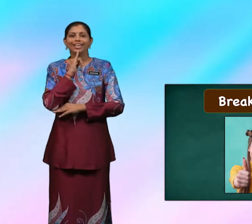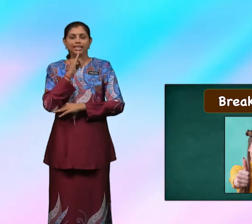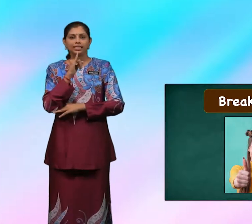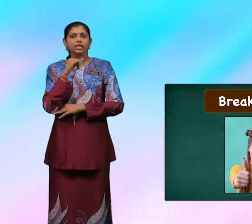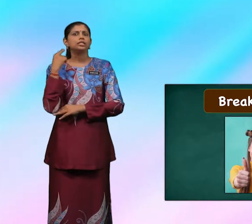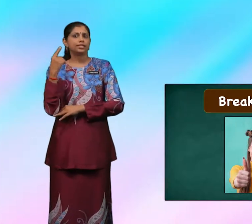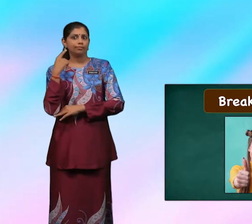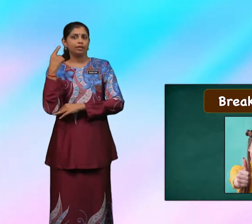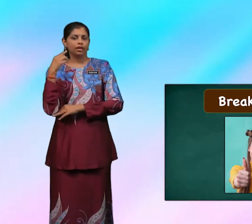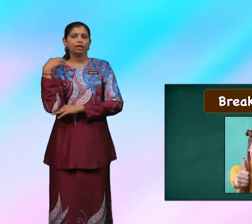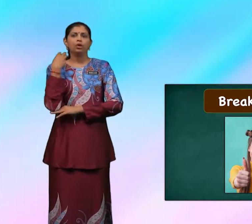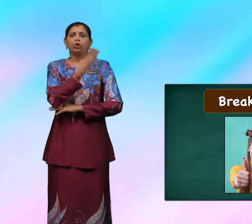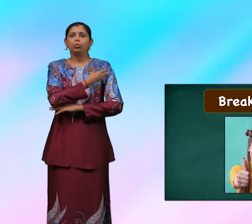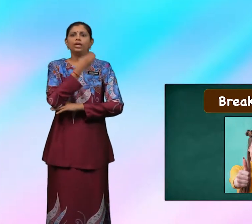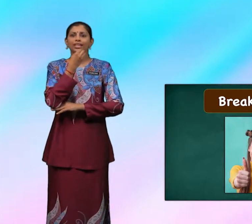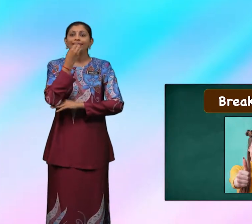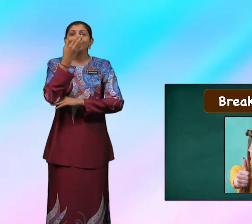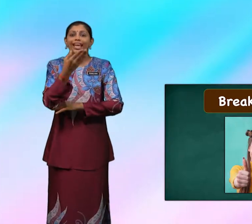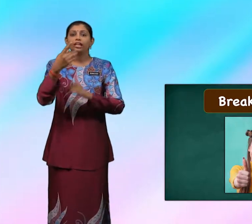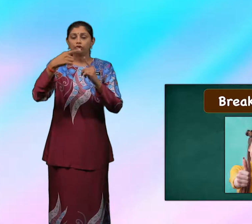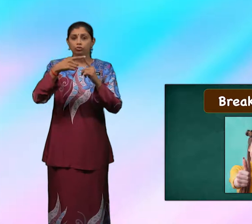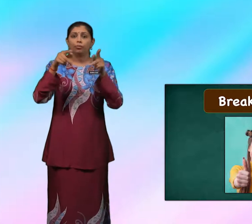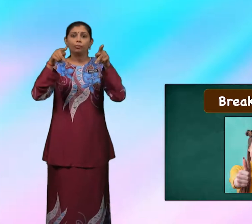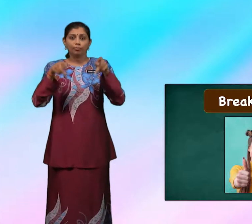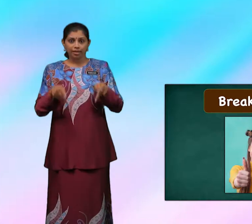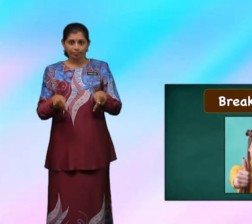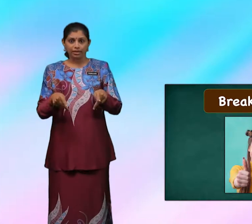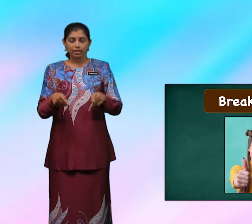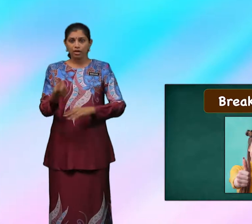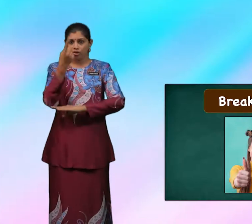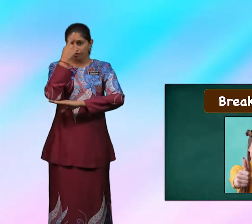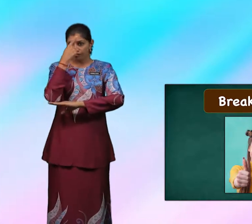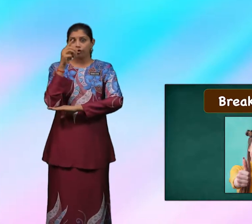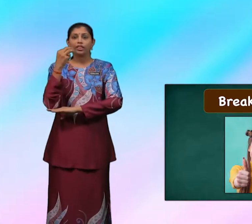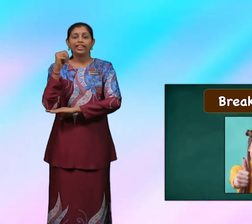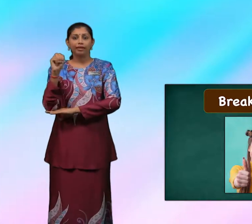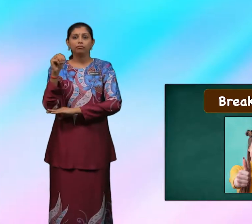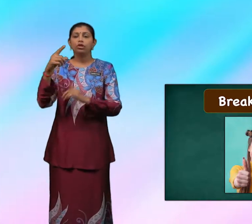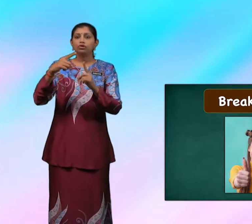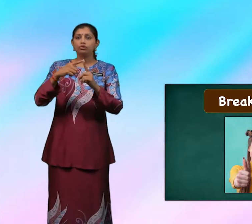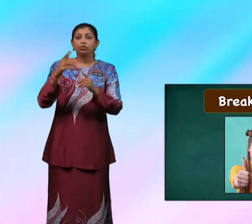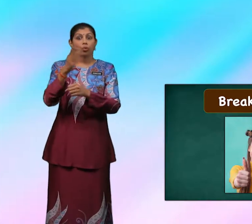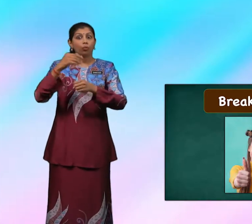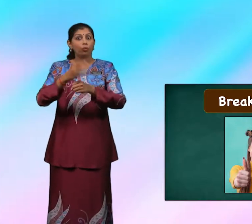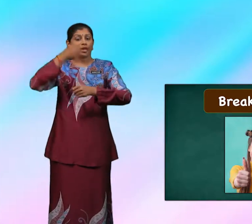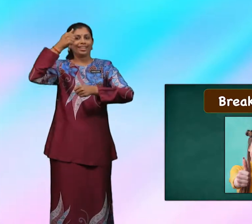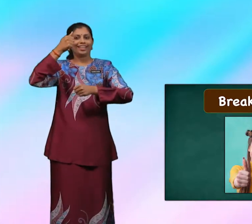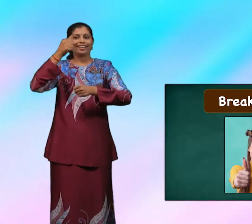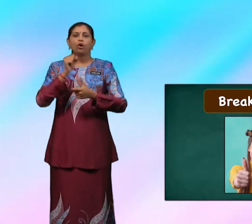is something we tell to people for them to win